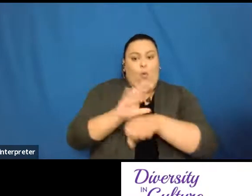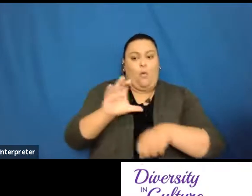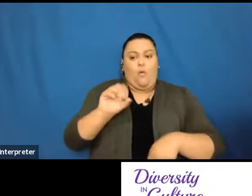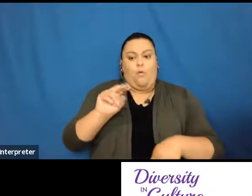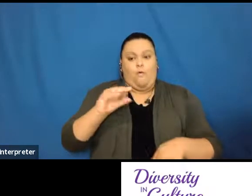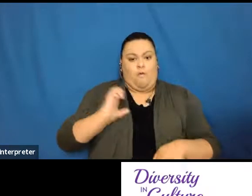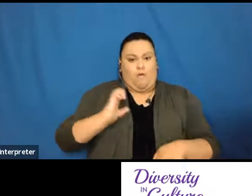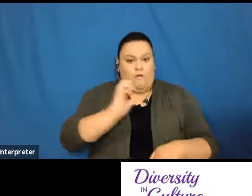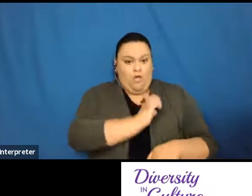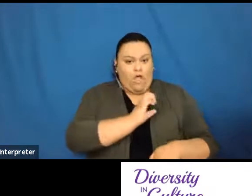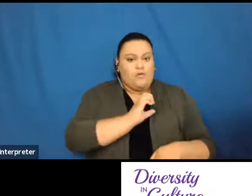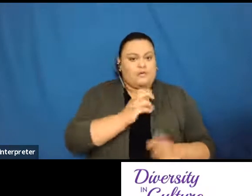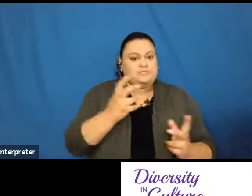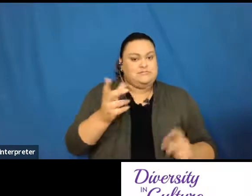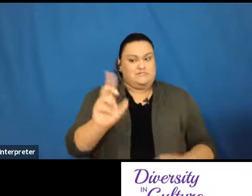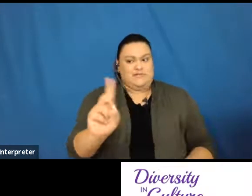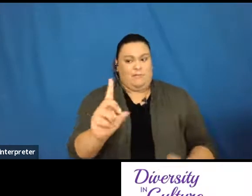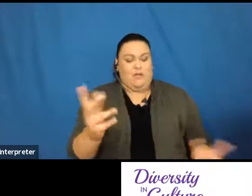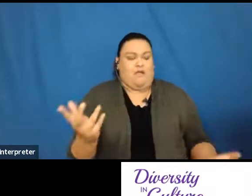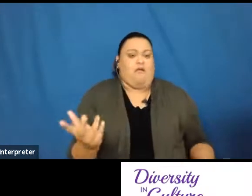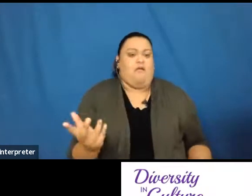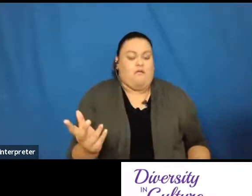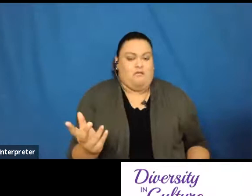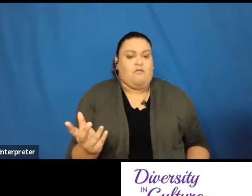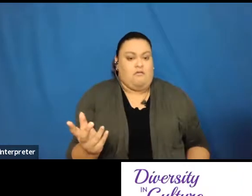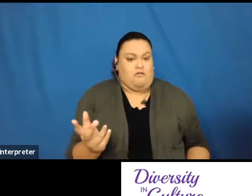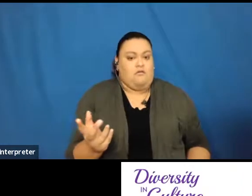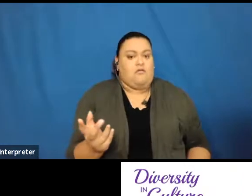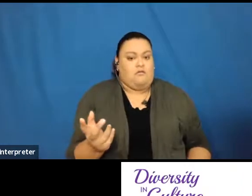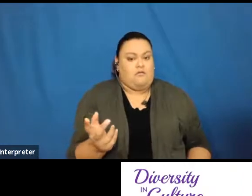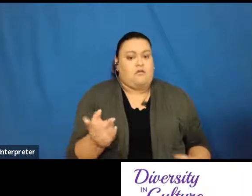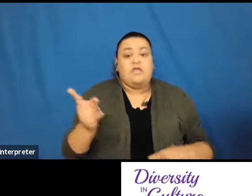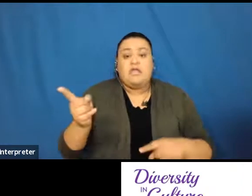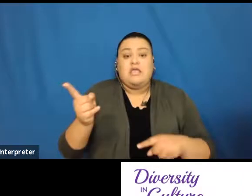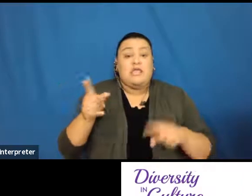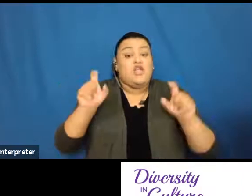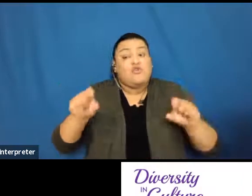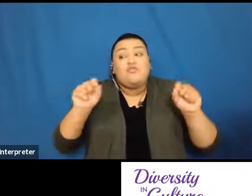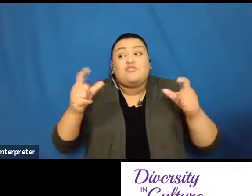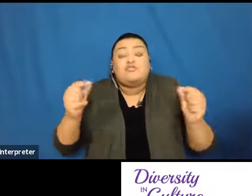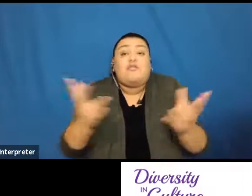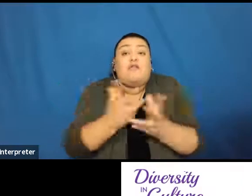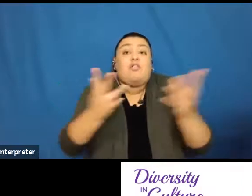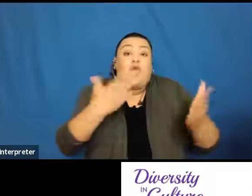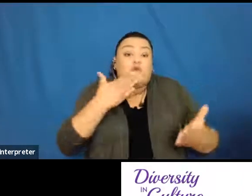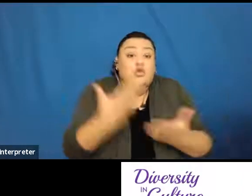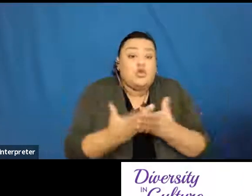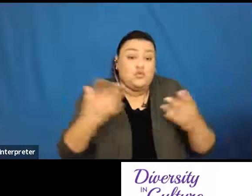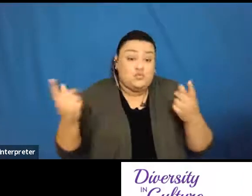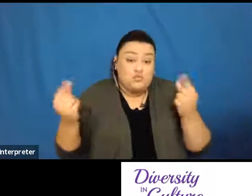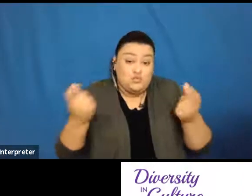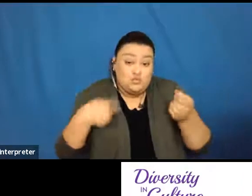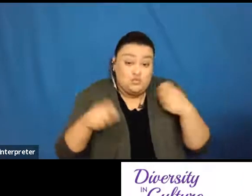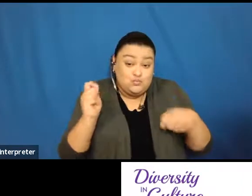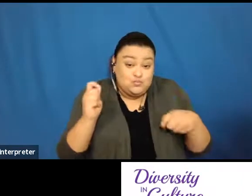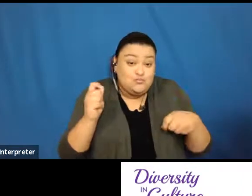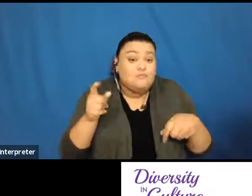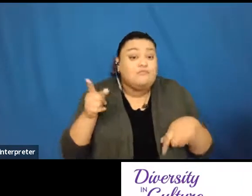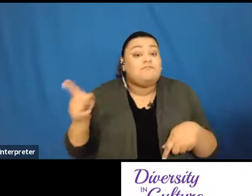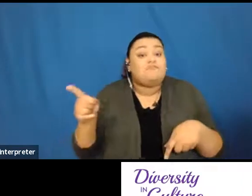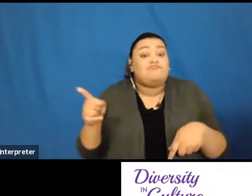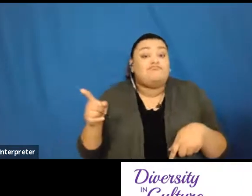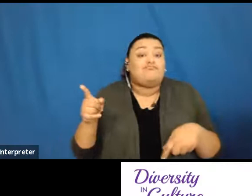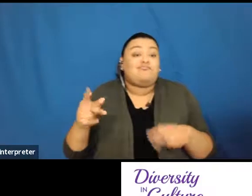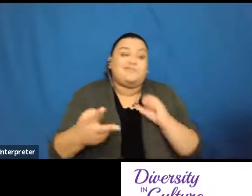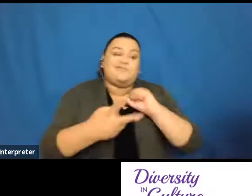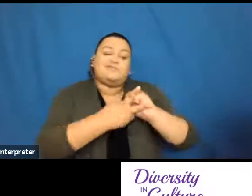was a Democratic Party Congress, man, you know, and he could have done a lot of good. Instead, what did he do? Well, he saved the corporations, you